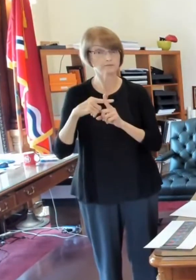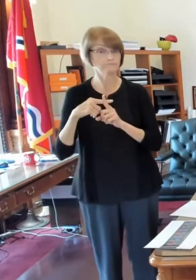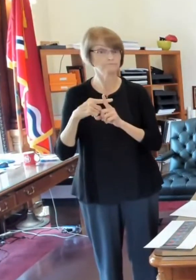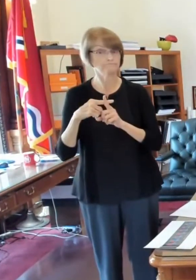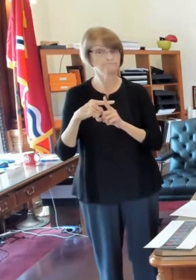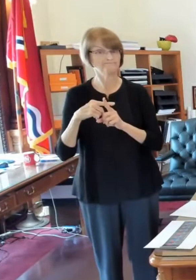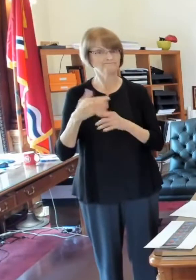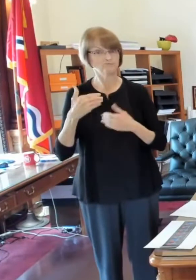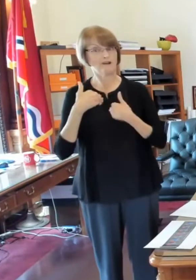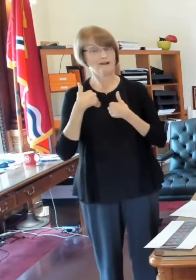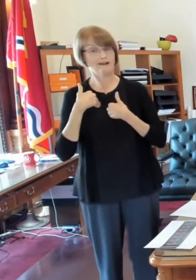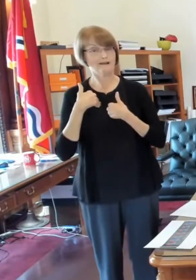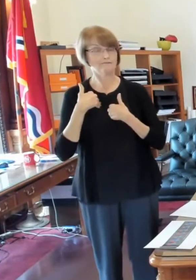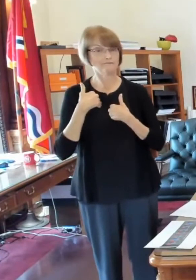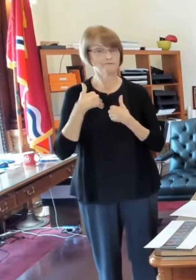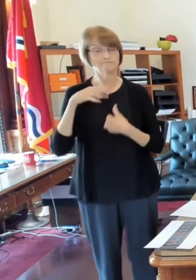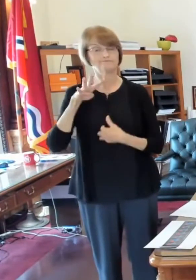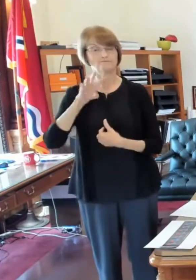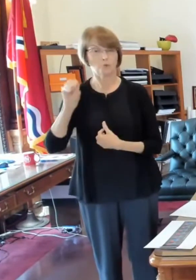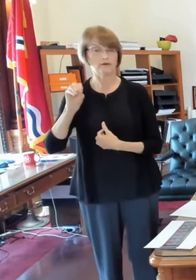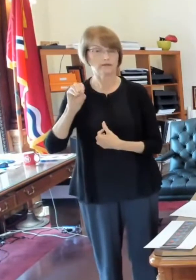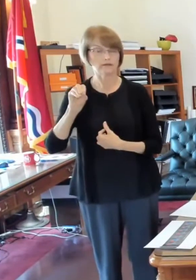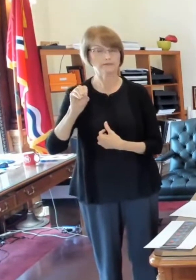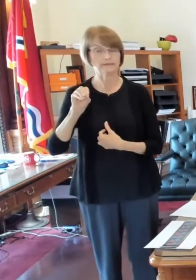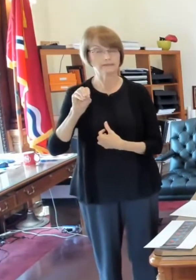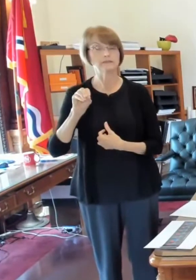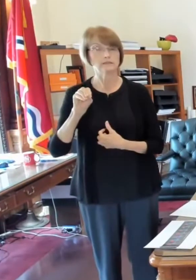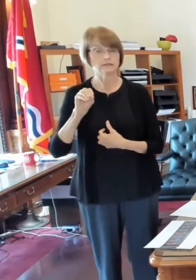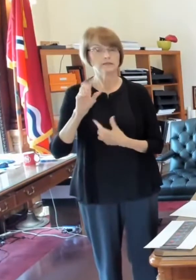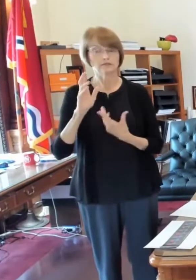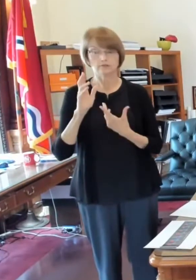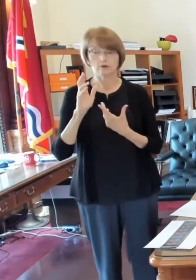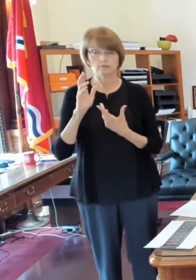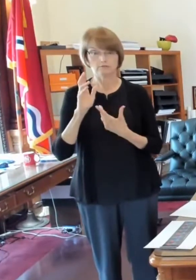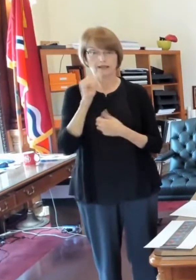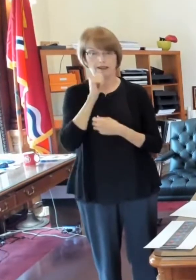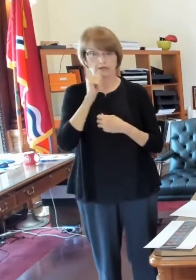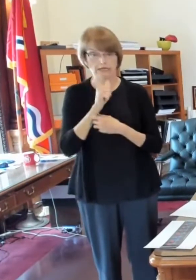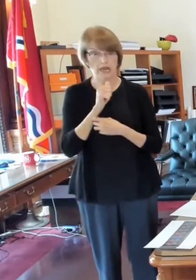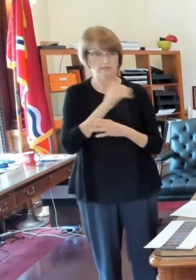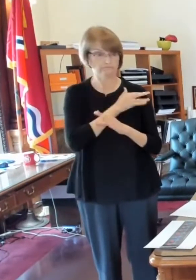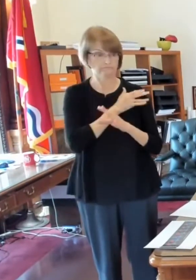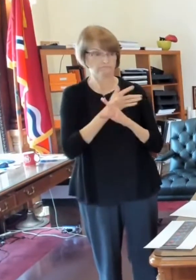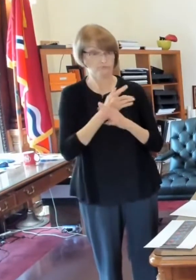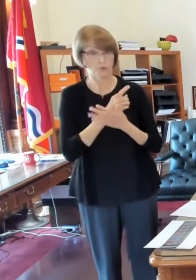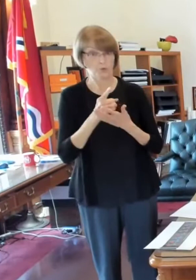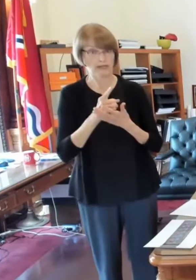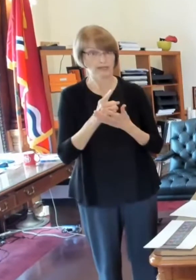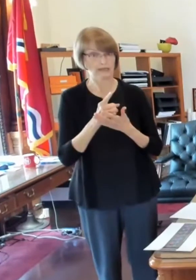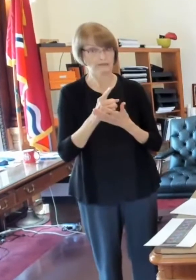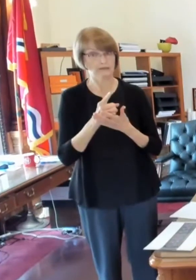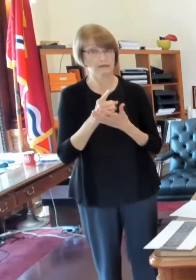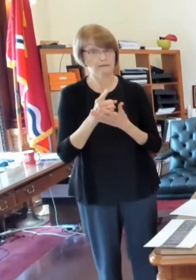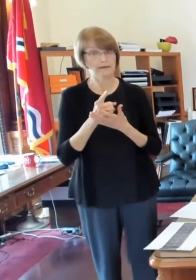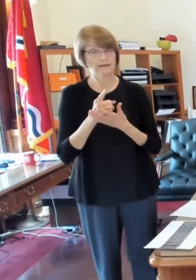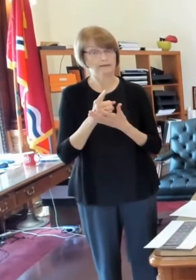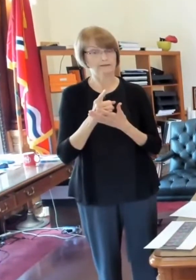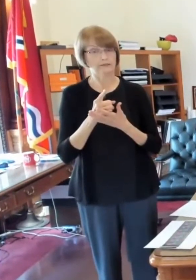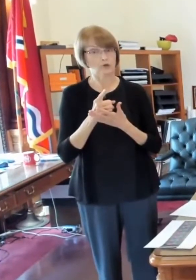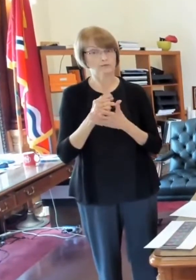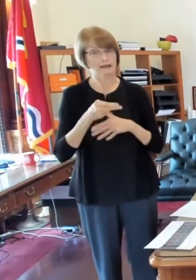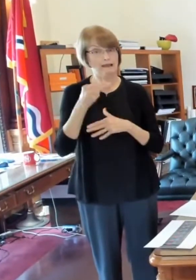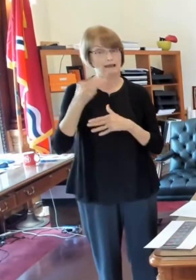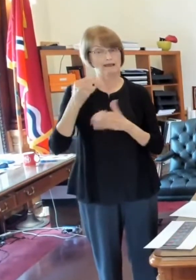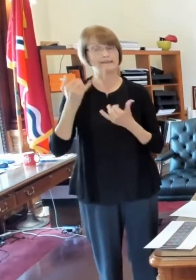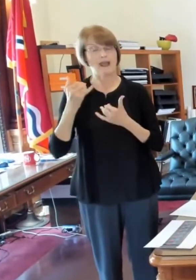is significantly less than we had been reporting every day for the last week. We're glad about that,